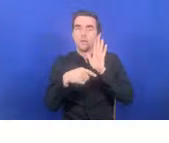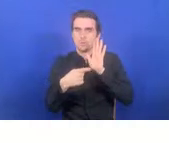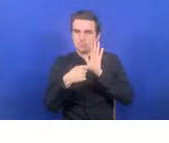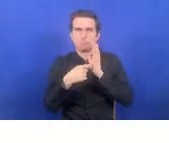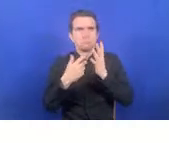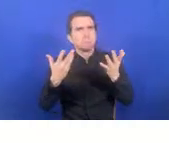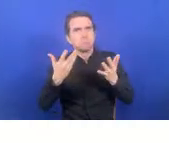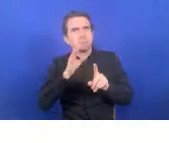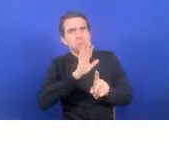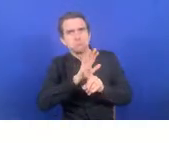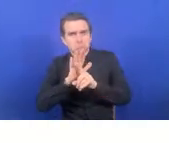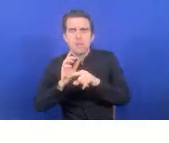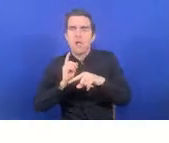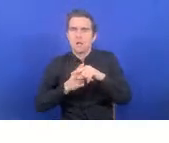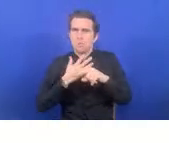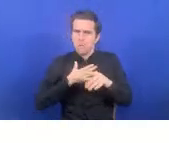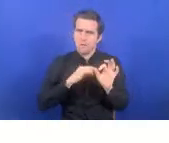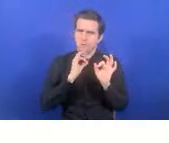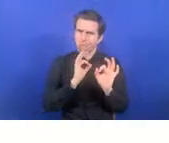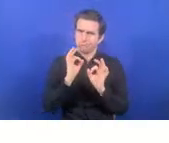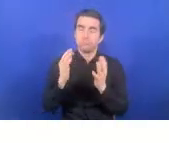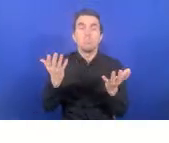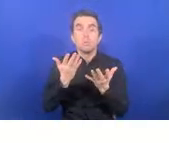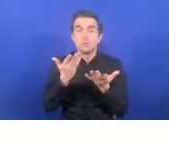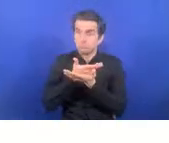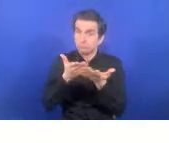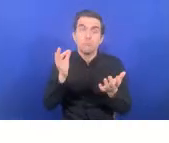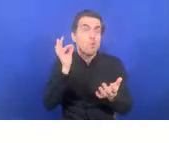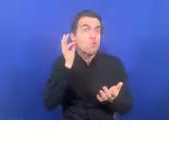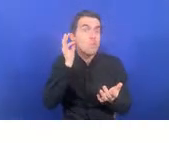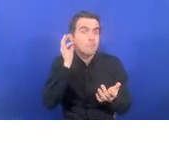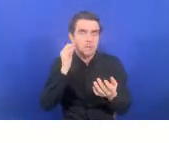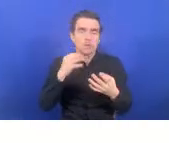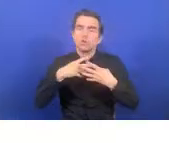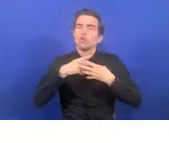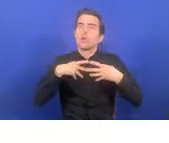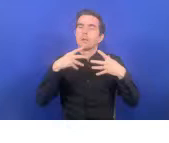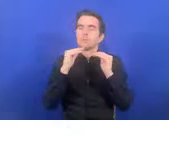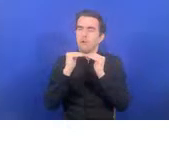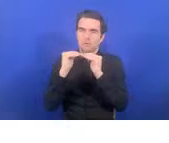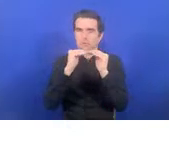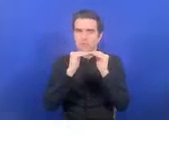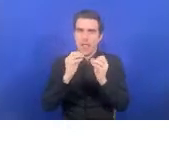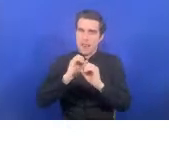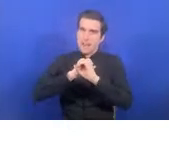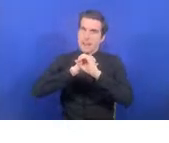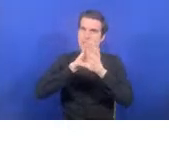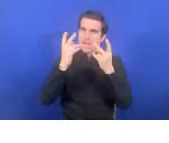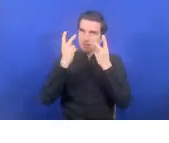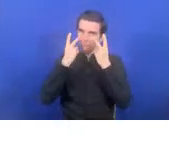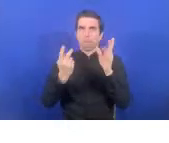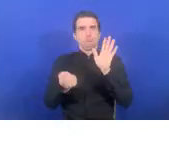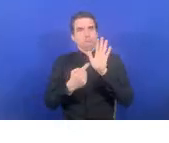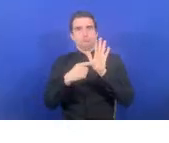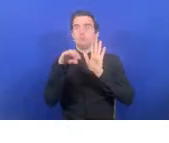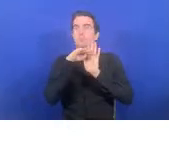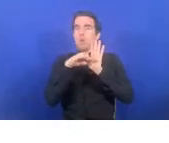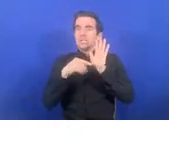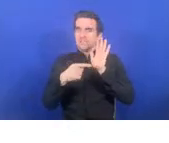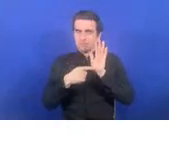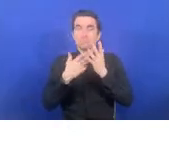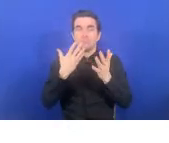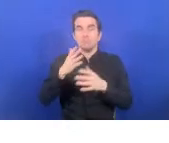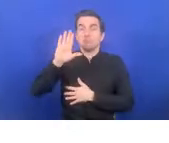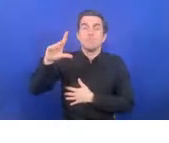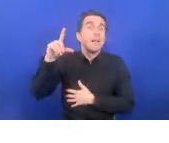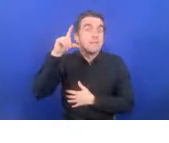at the National Development Policy, but the reason why that's such a good case study for us is that tourism is one of the 6 pillars of that